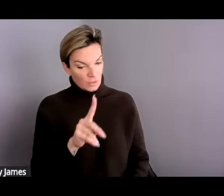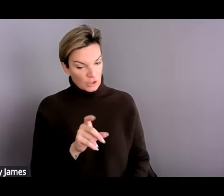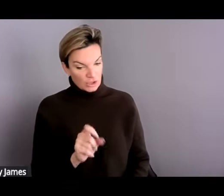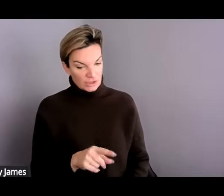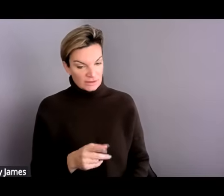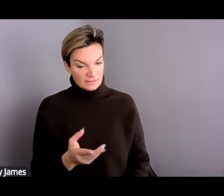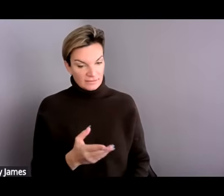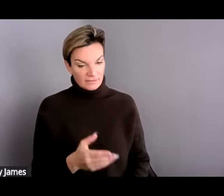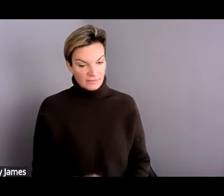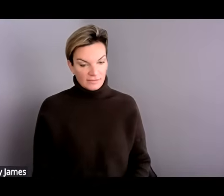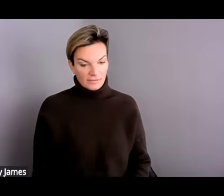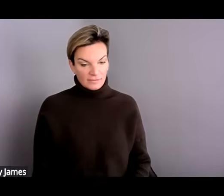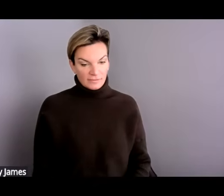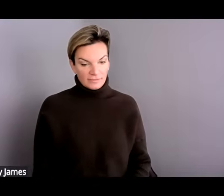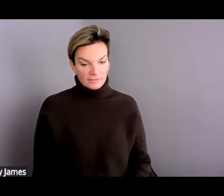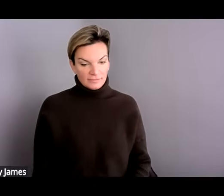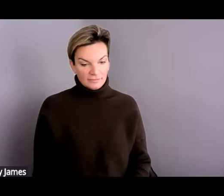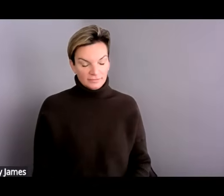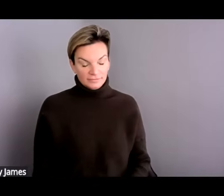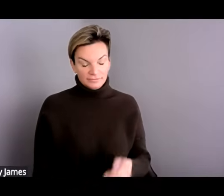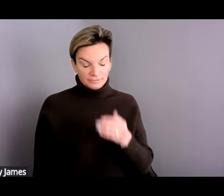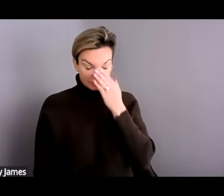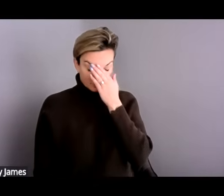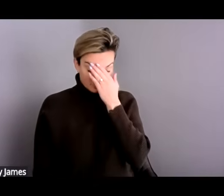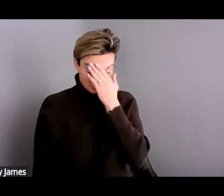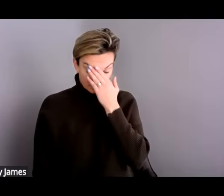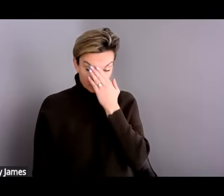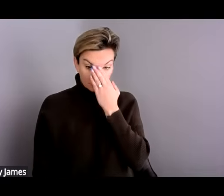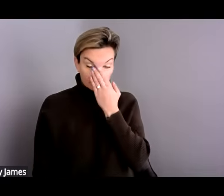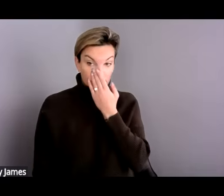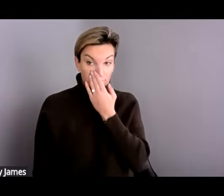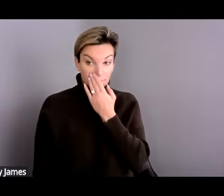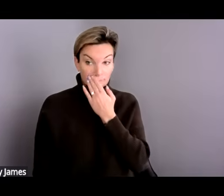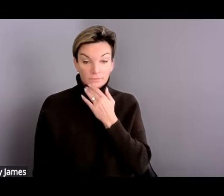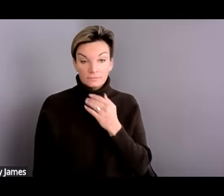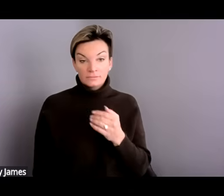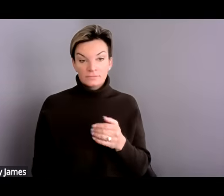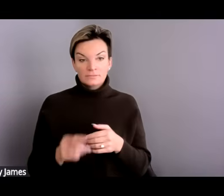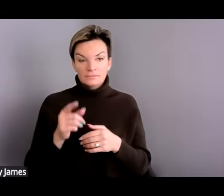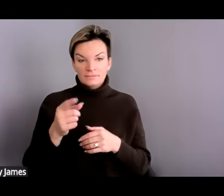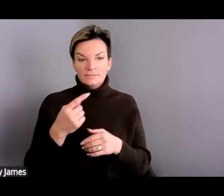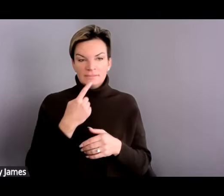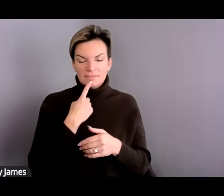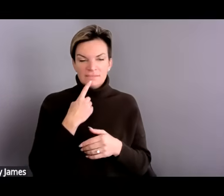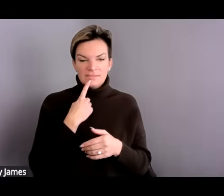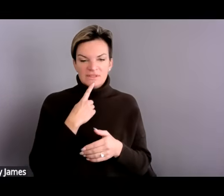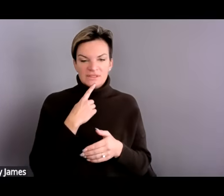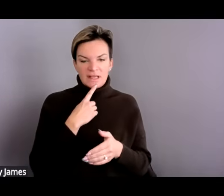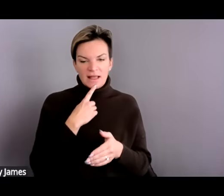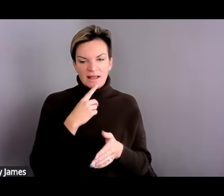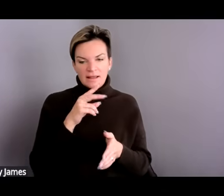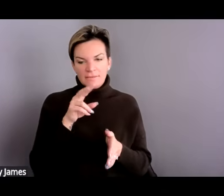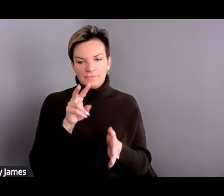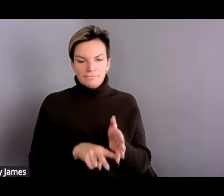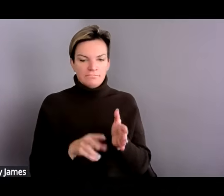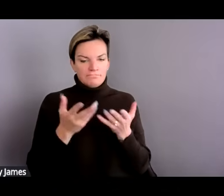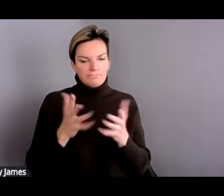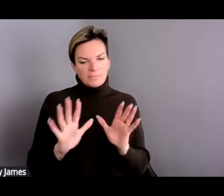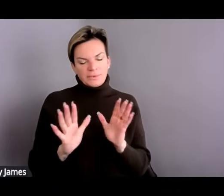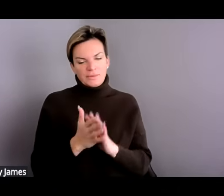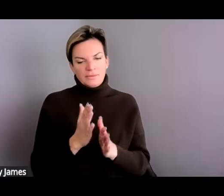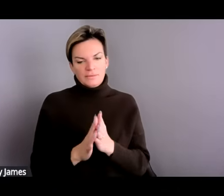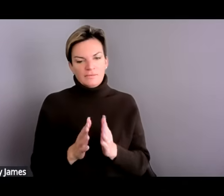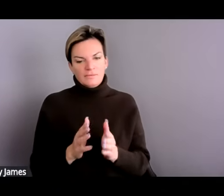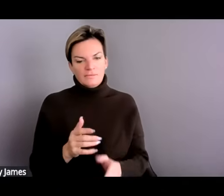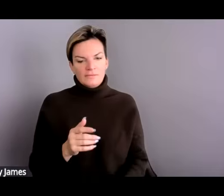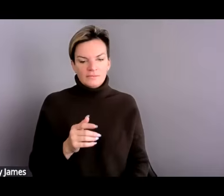I just have a quick question. What do you mean when you say dead and buried? You started by saying you thought this had I been thought- dead and buried. I thought it was.